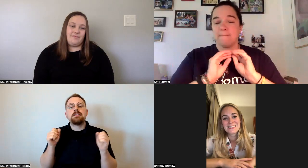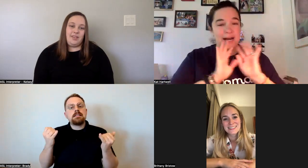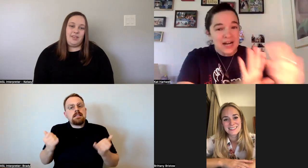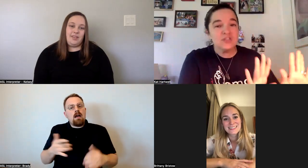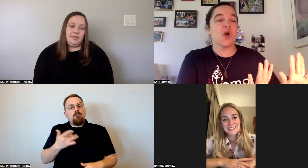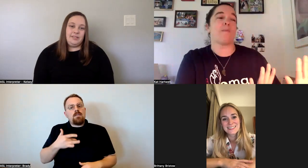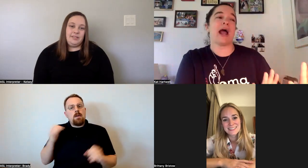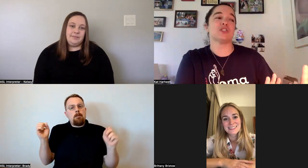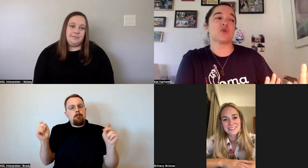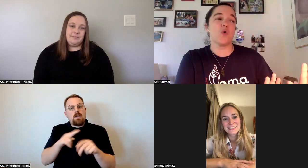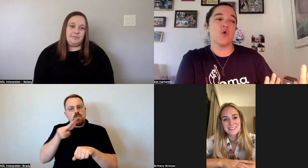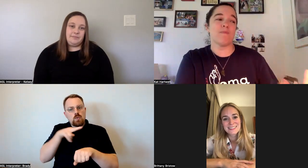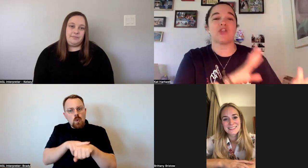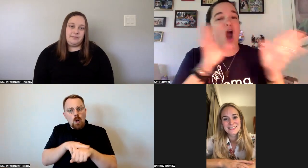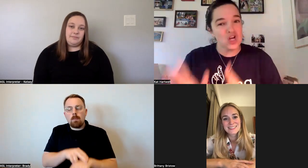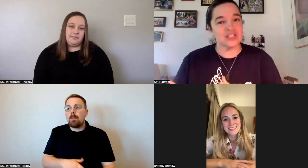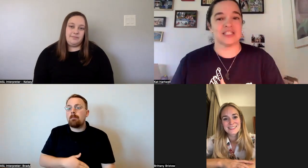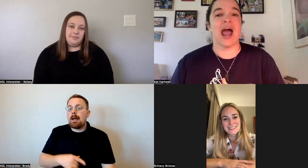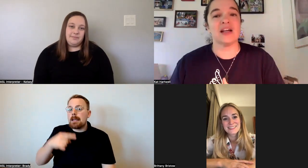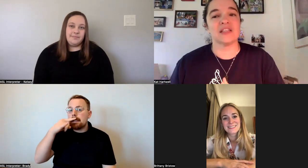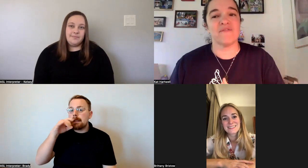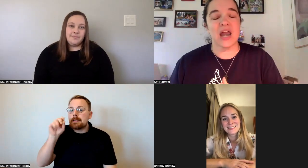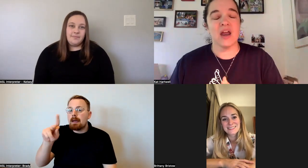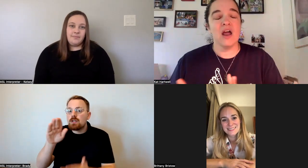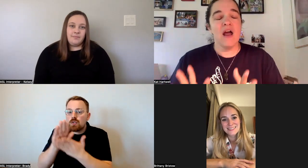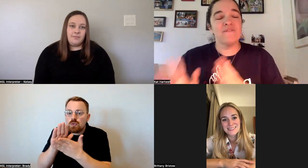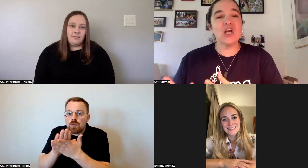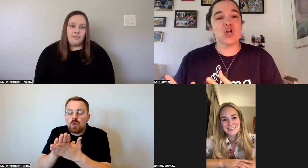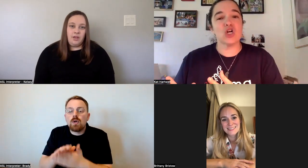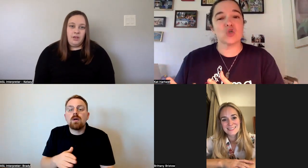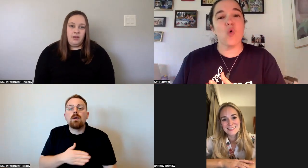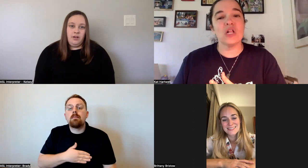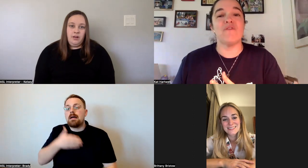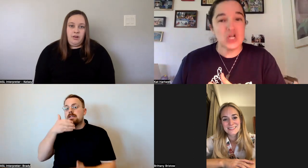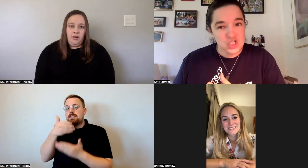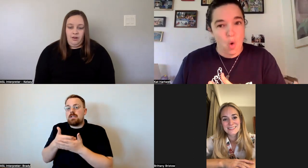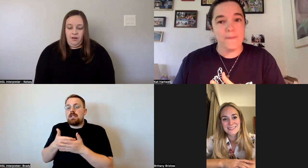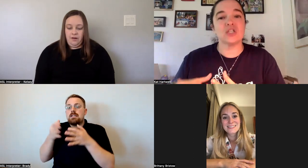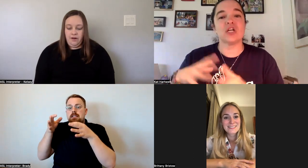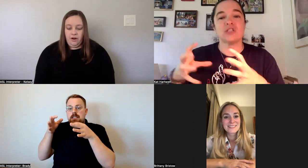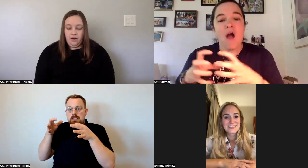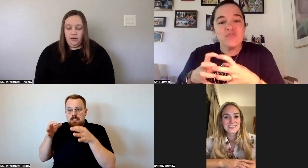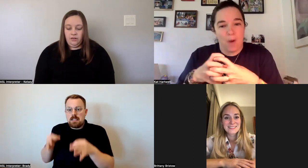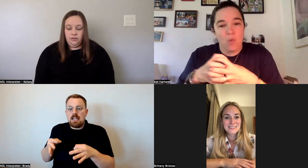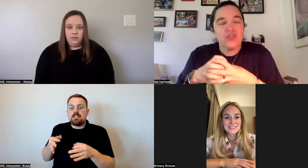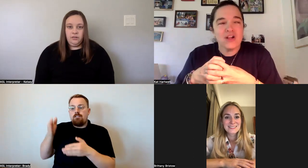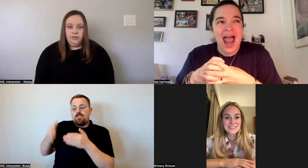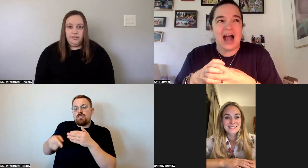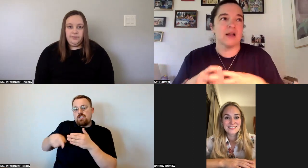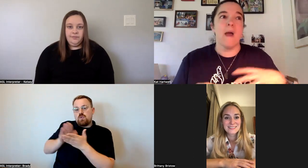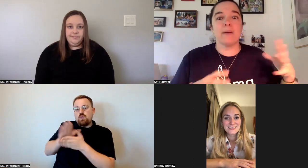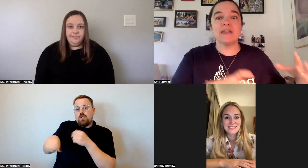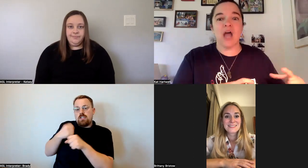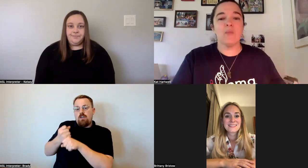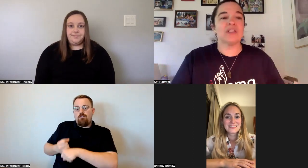normal. My kids go back to school. My daughter decided to finish her school year virtual because she's comfortable with the